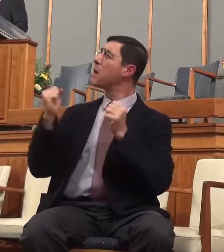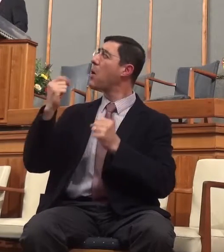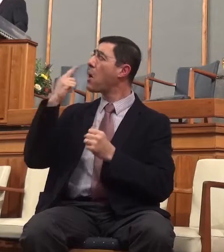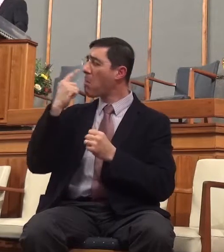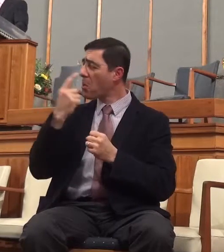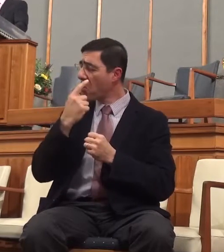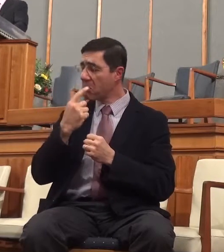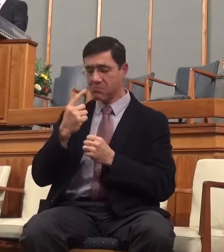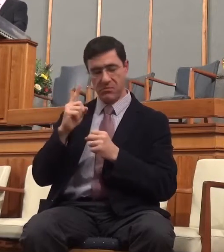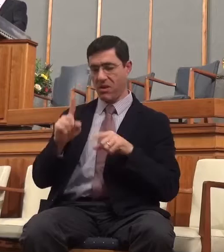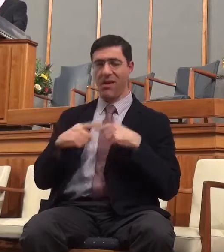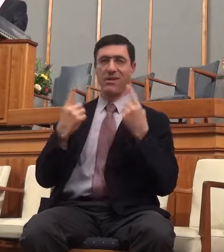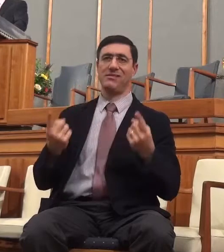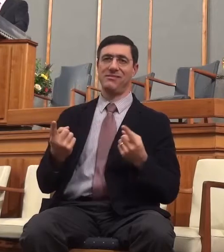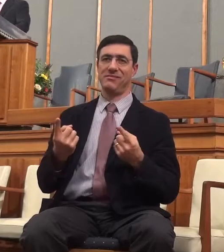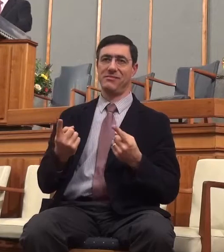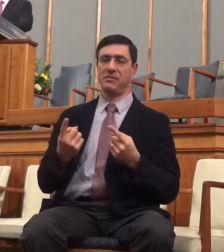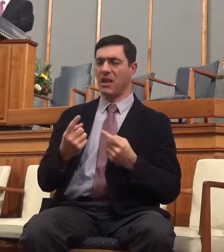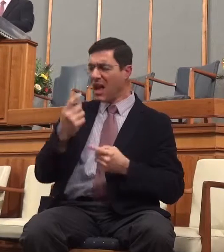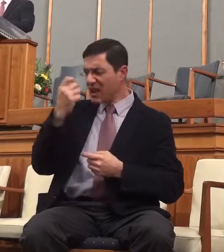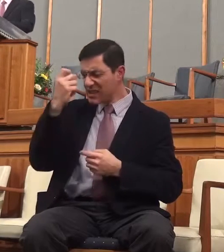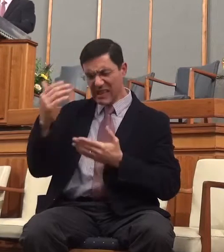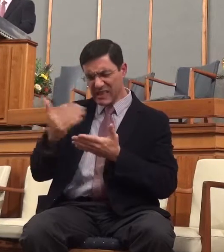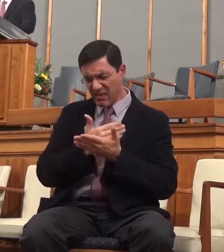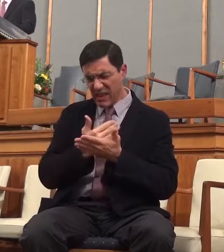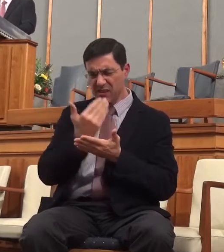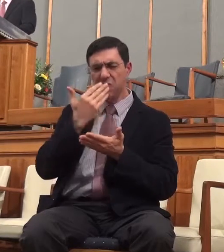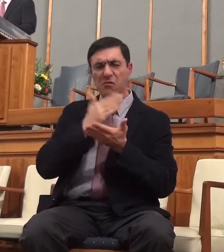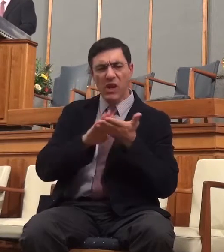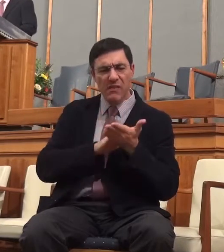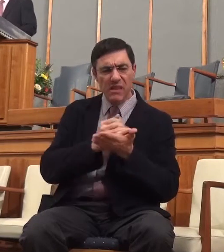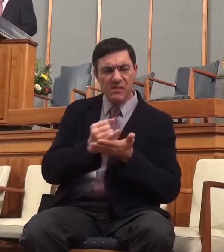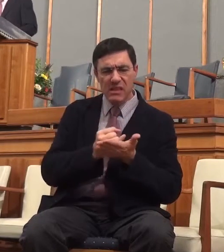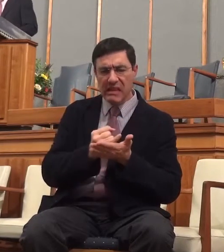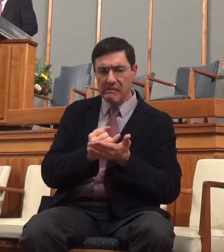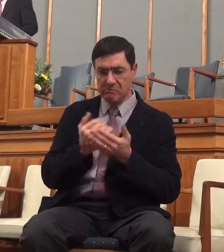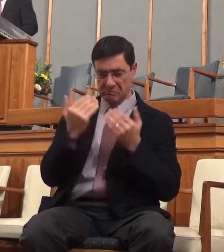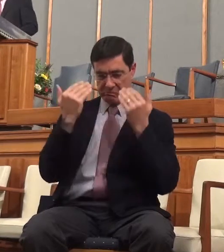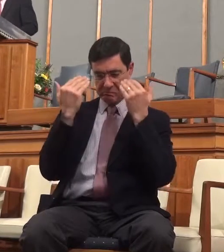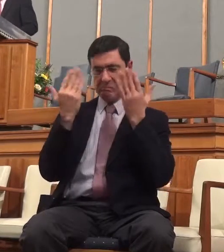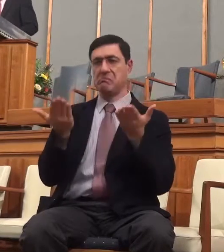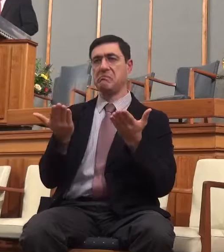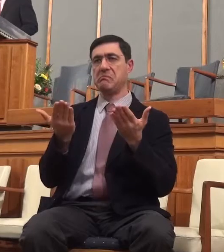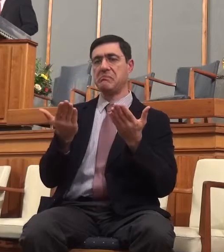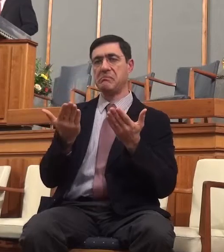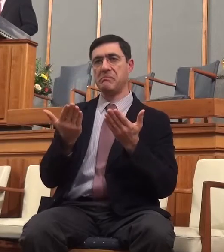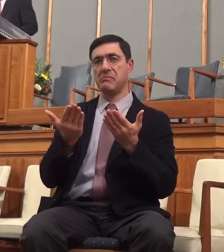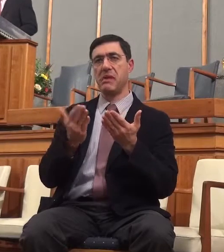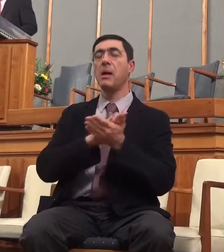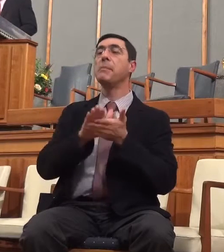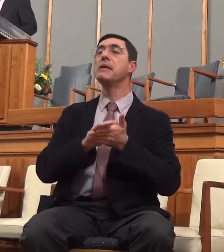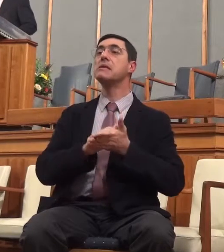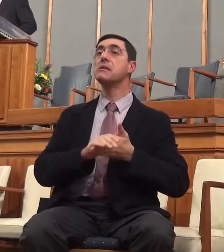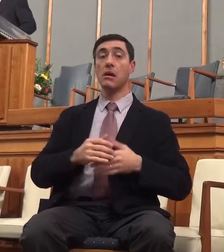salvation, no forgiveness of sin, no place in heaven. Your character cannot be reformed and changed